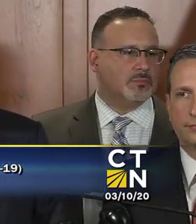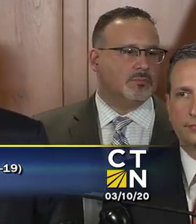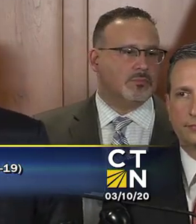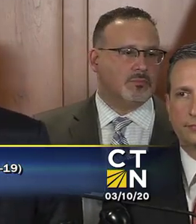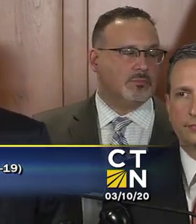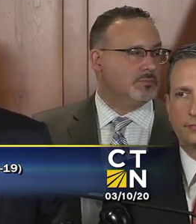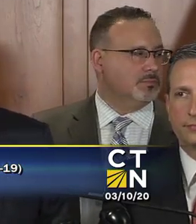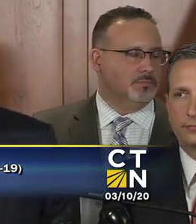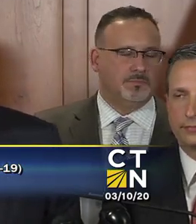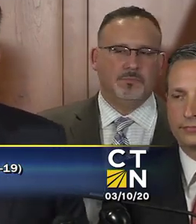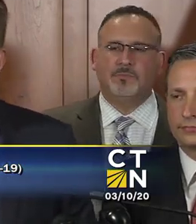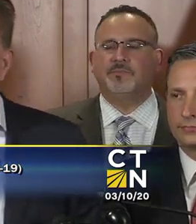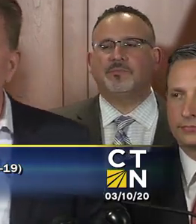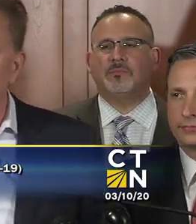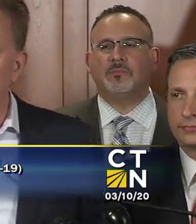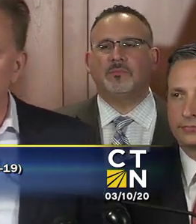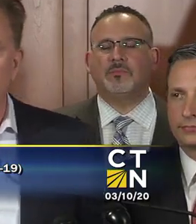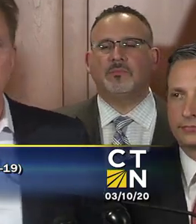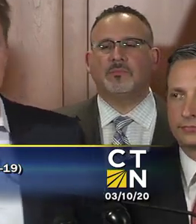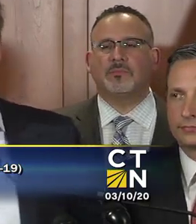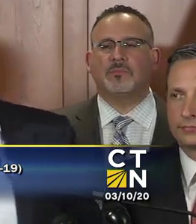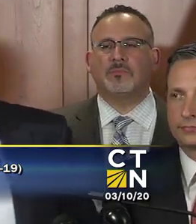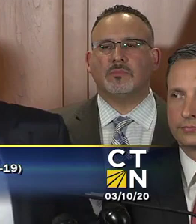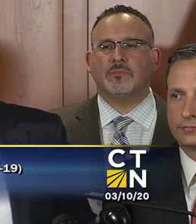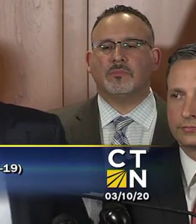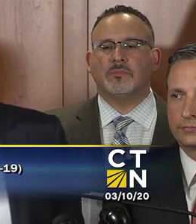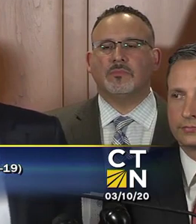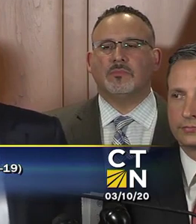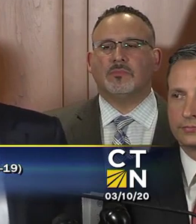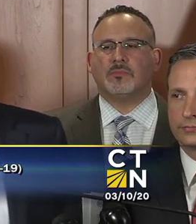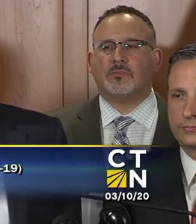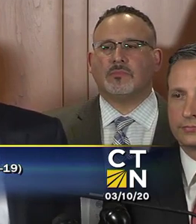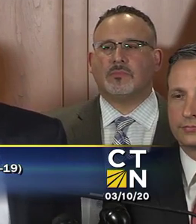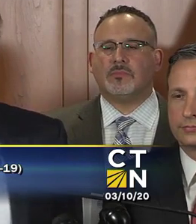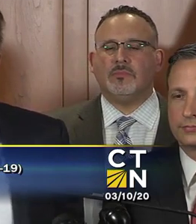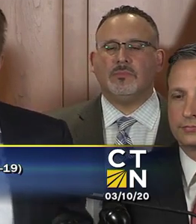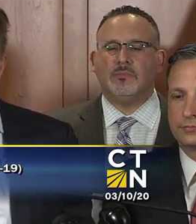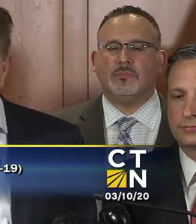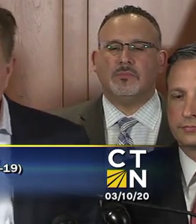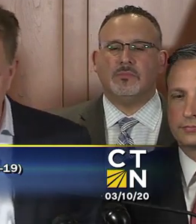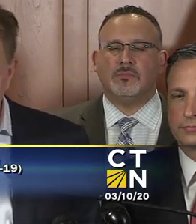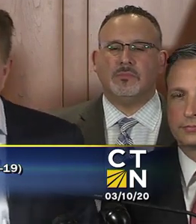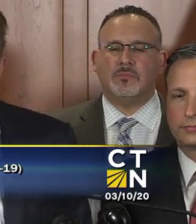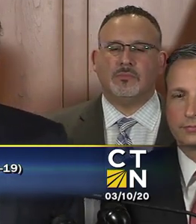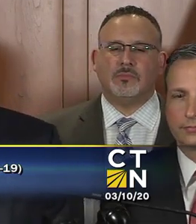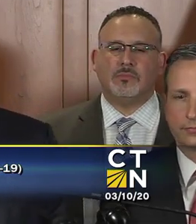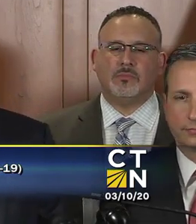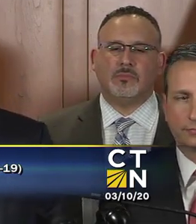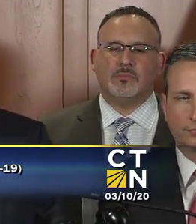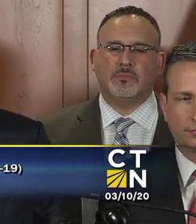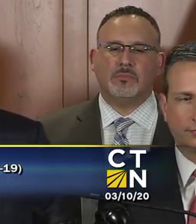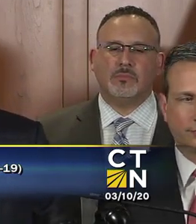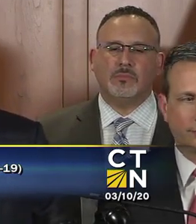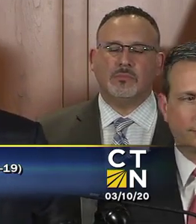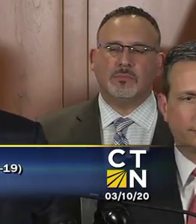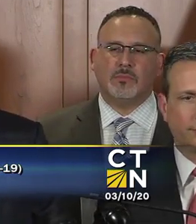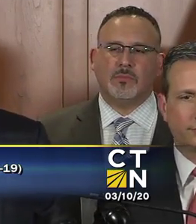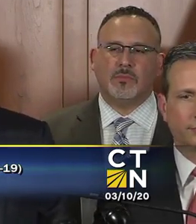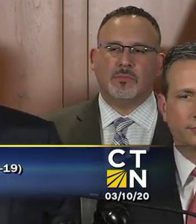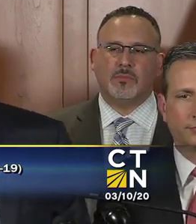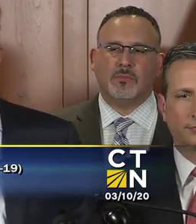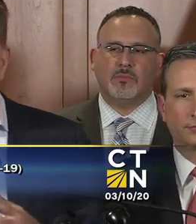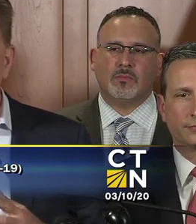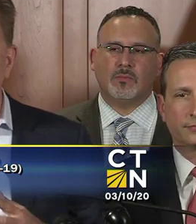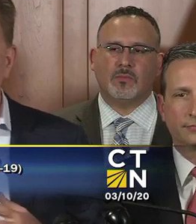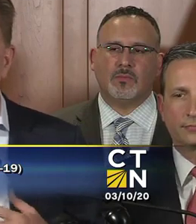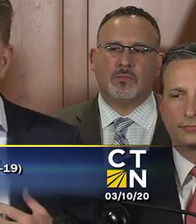happening. One thing has come crystal clear to me why it's important that we have this emergency declaration